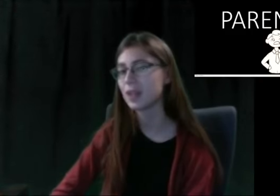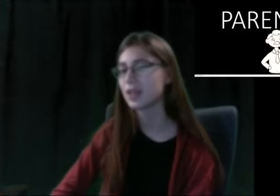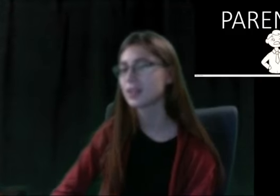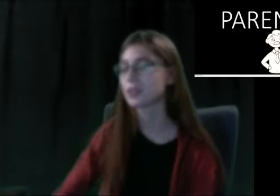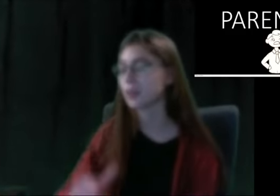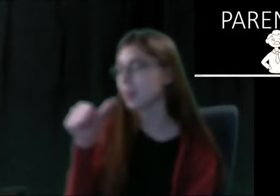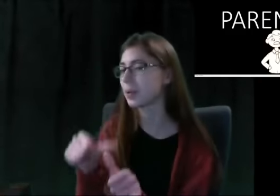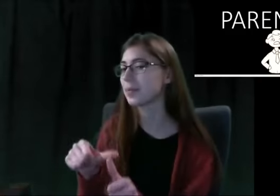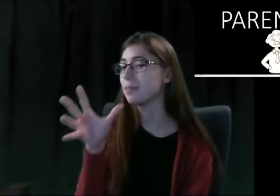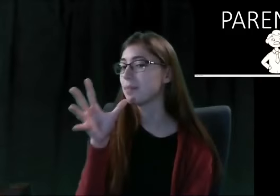So remember, mom,